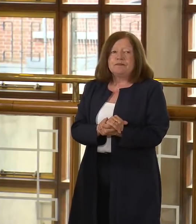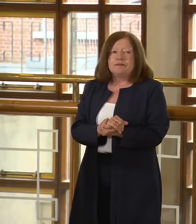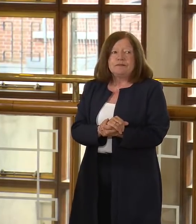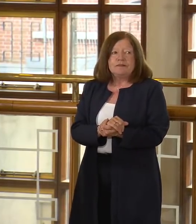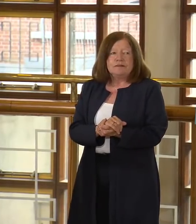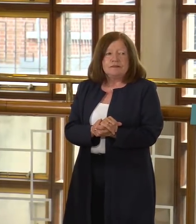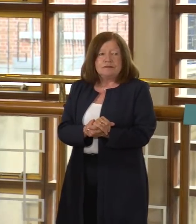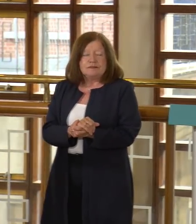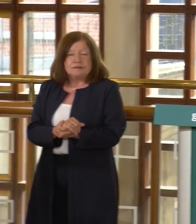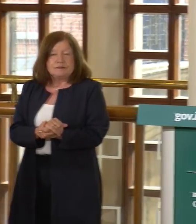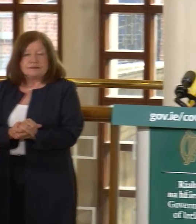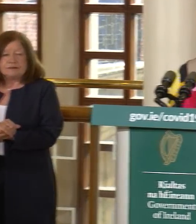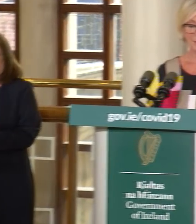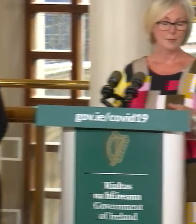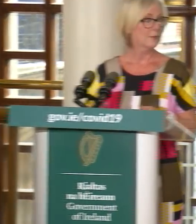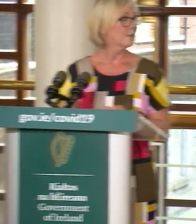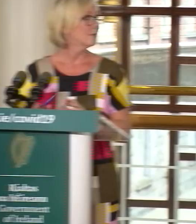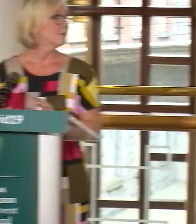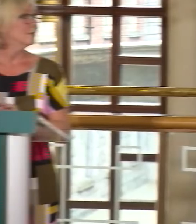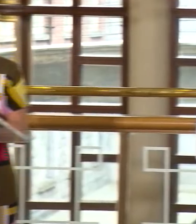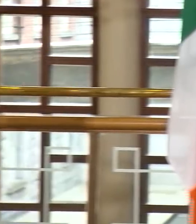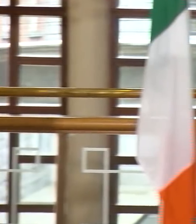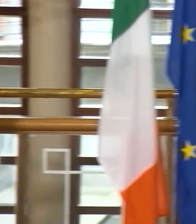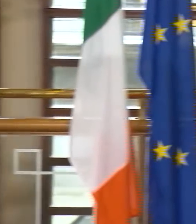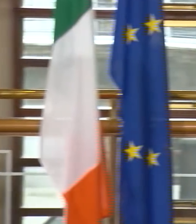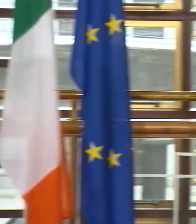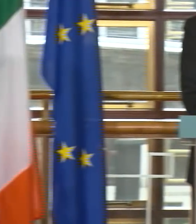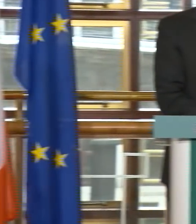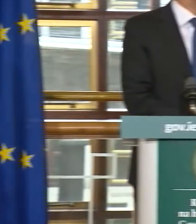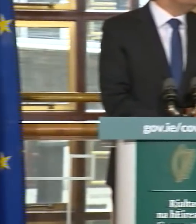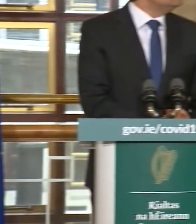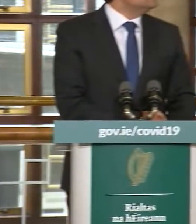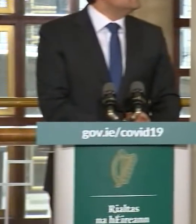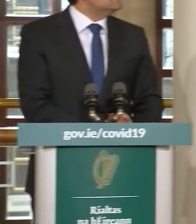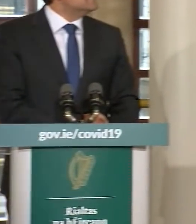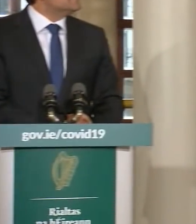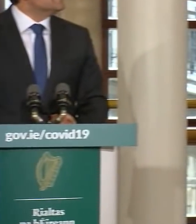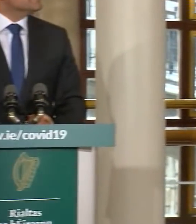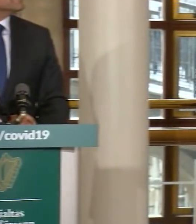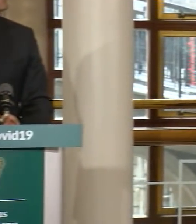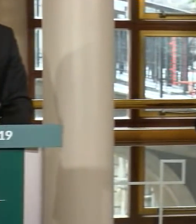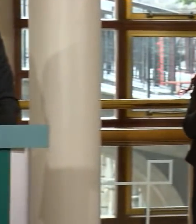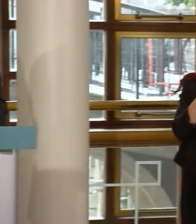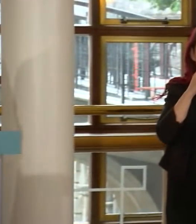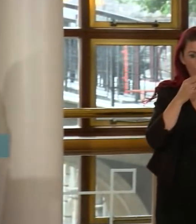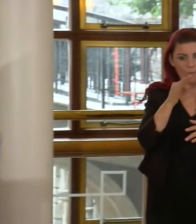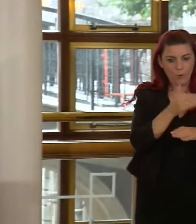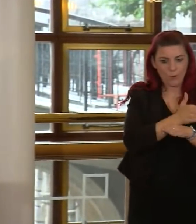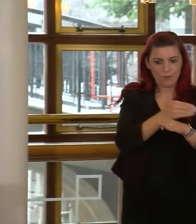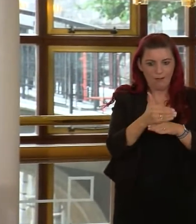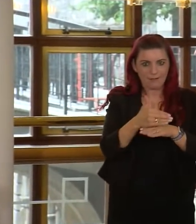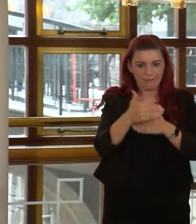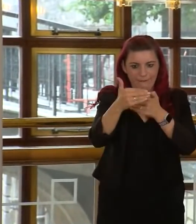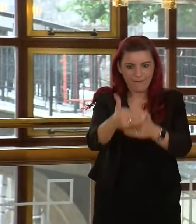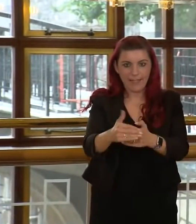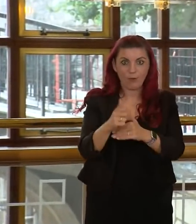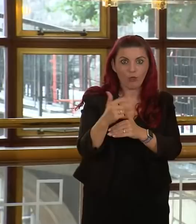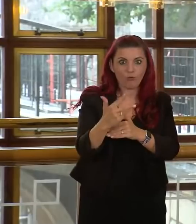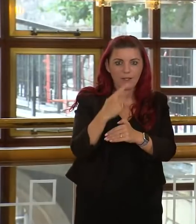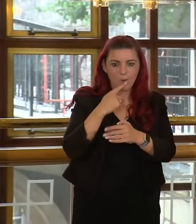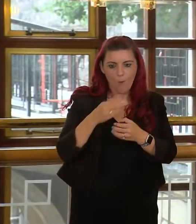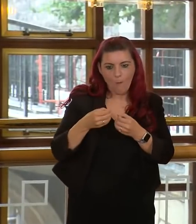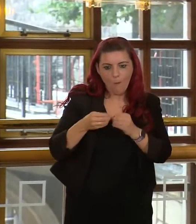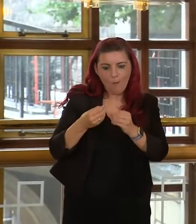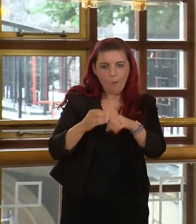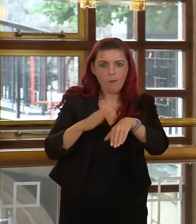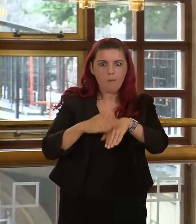Thank you very much. So as the Taoiseach has said, from Monday we will move forward with phase 3 of our reopening of Ireland, of Ireland's